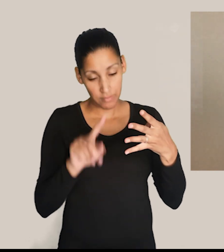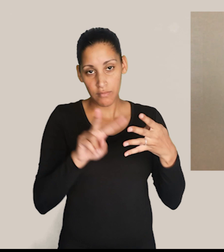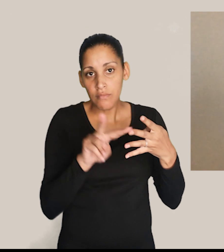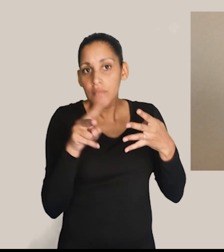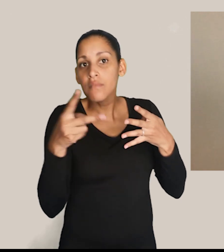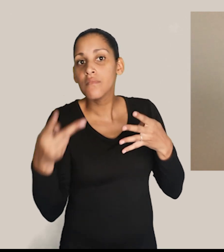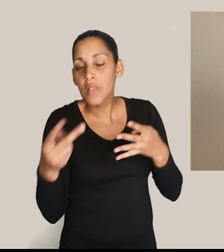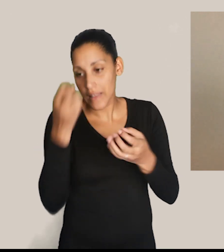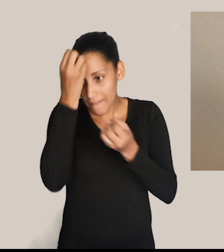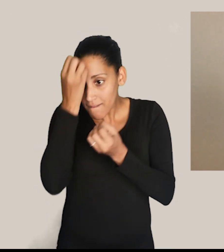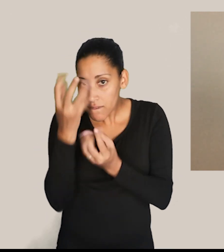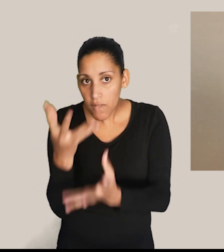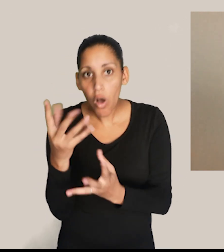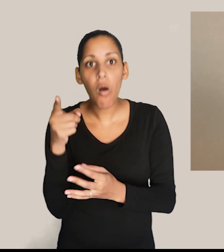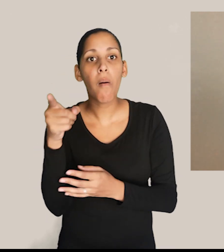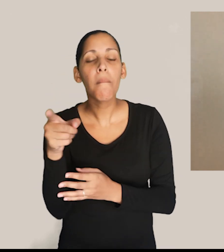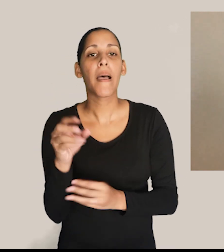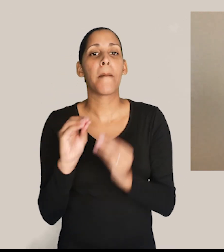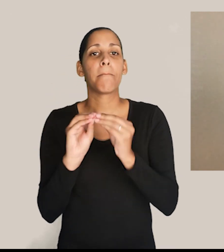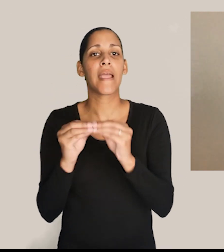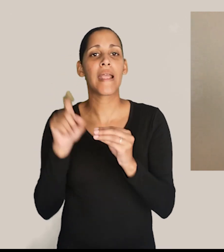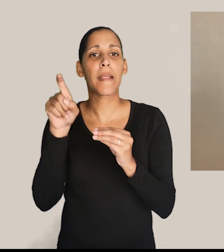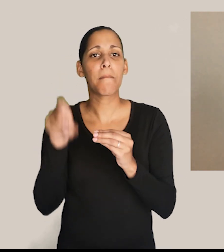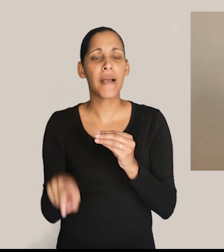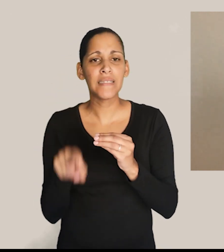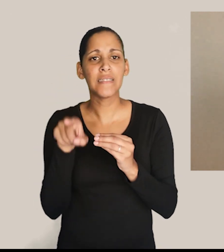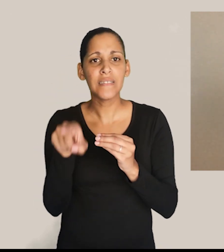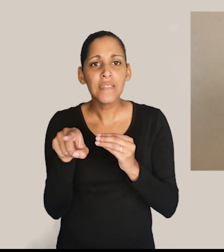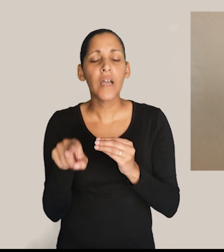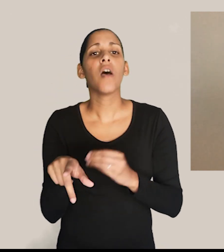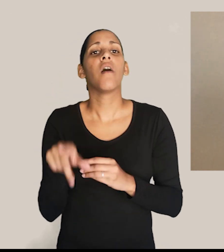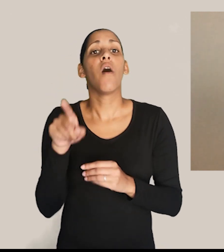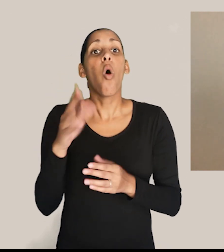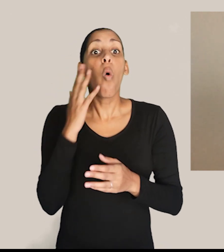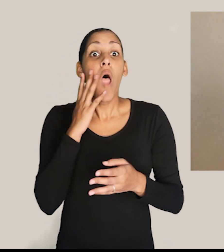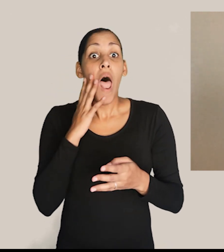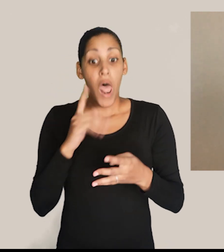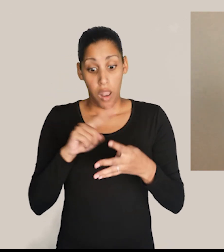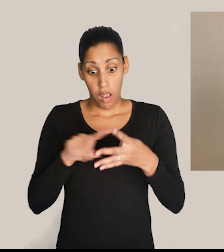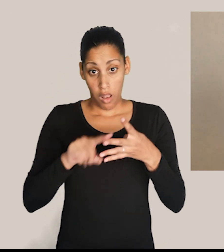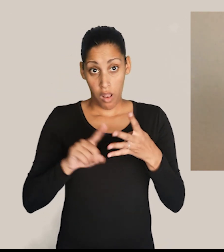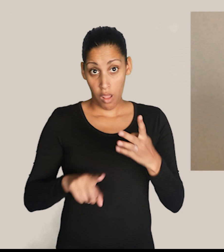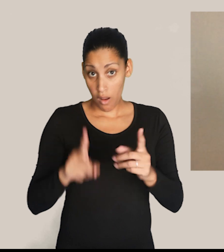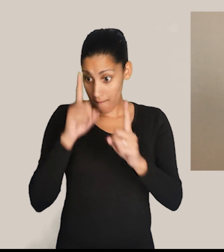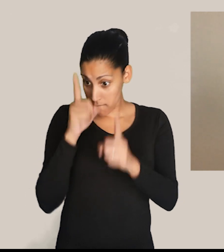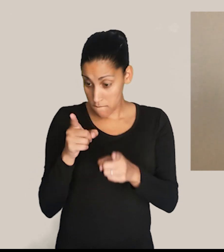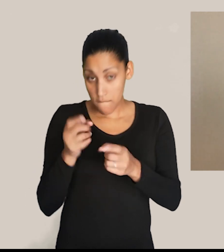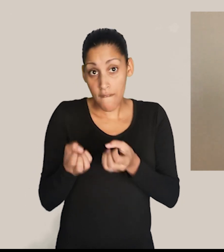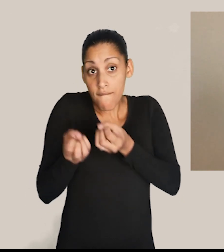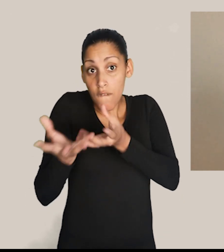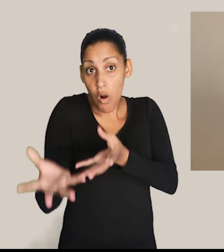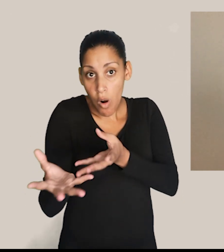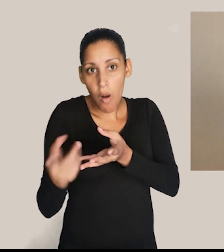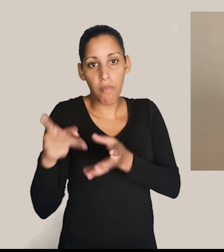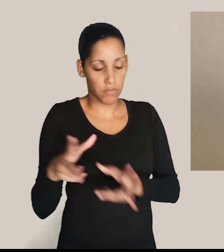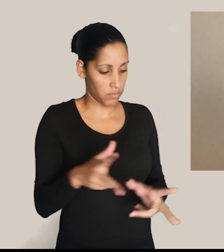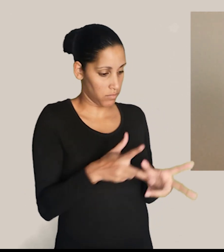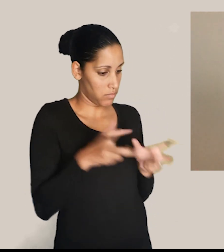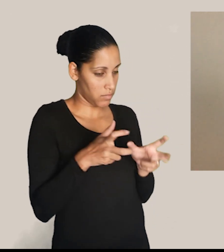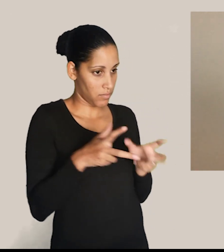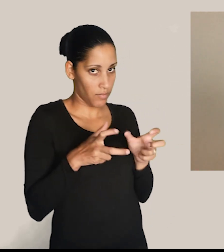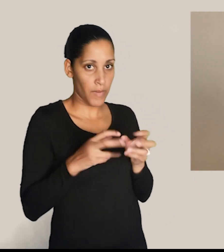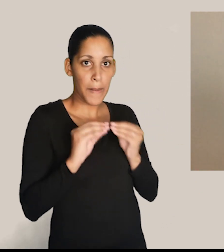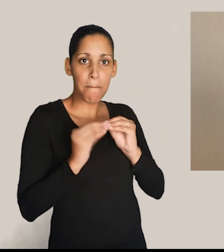create the protein that is dictated by that manual. Once the RNA containing instructions about